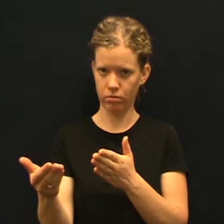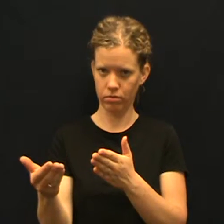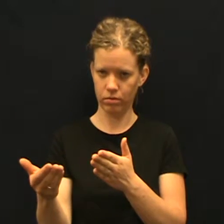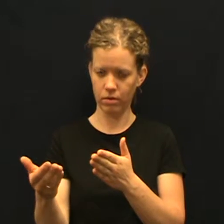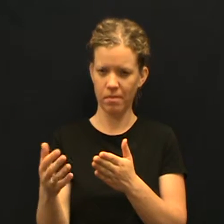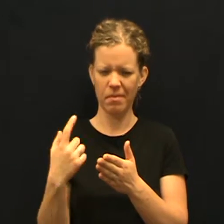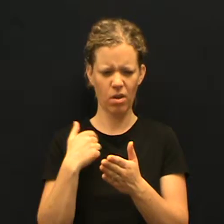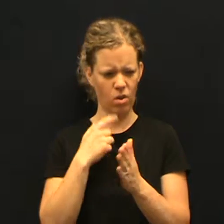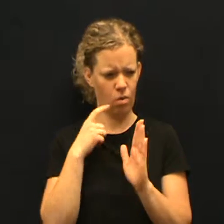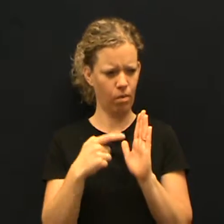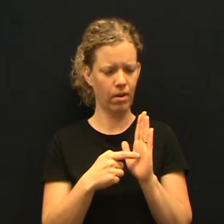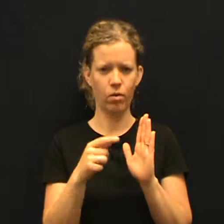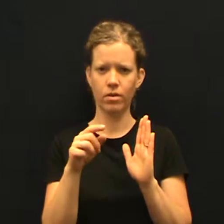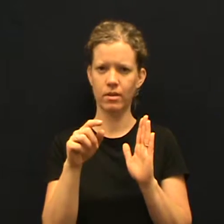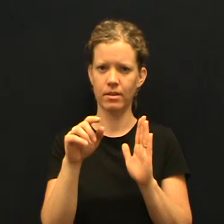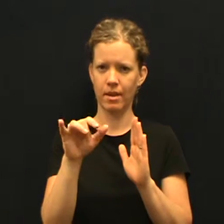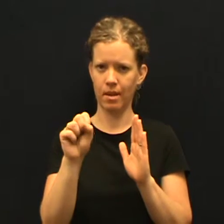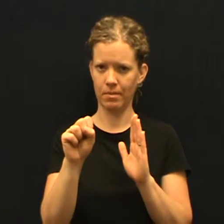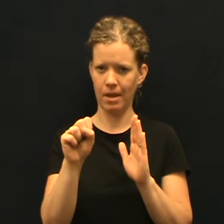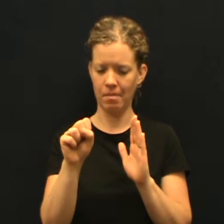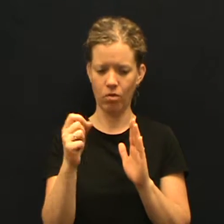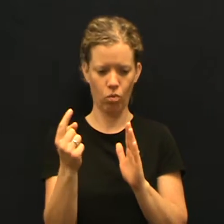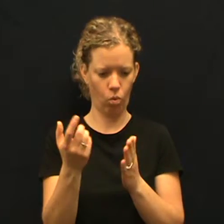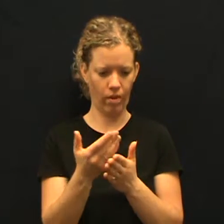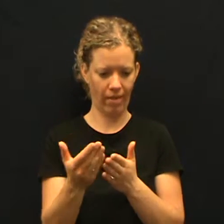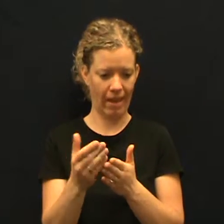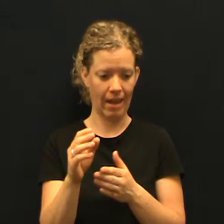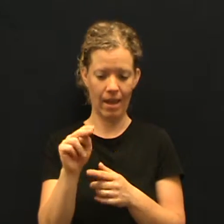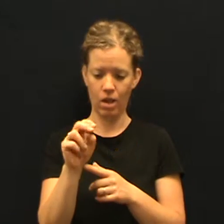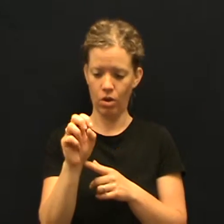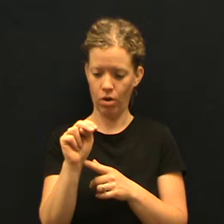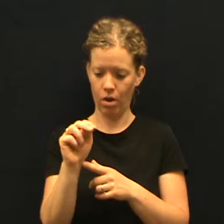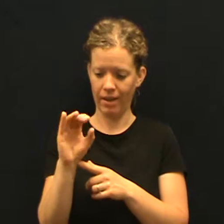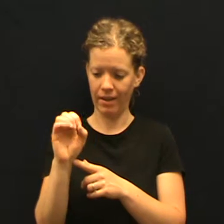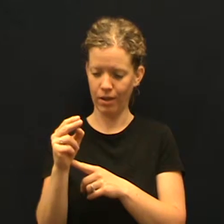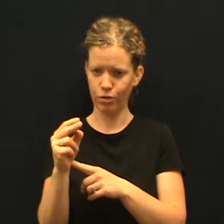statement, the only non-cash item is for depreciation. So we're going to add that back.